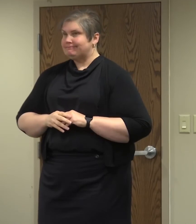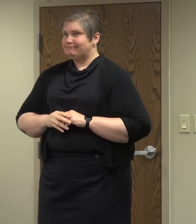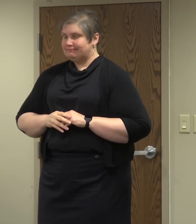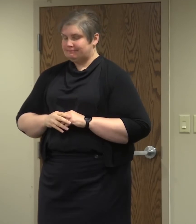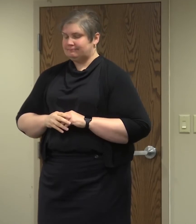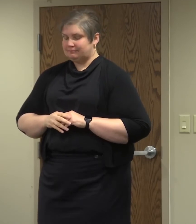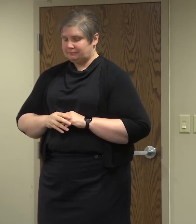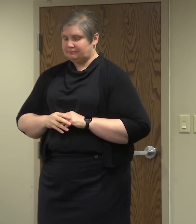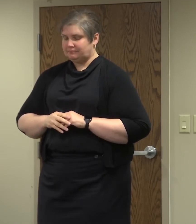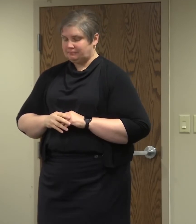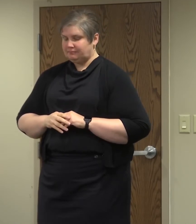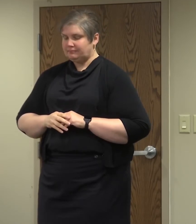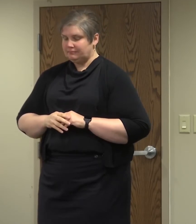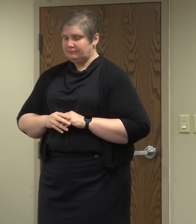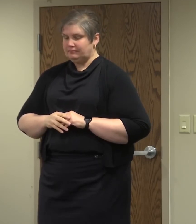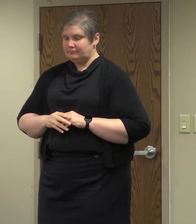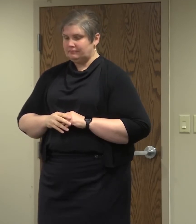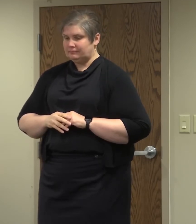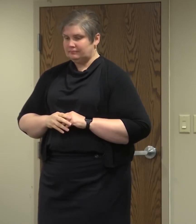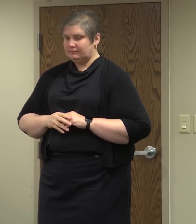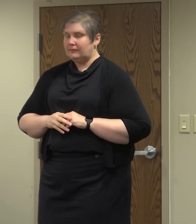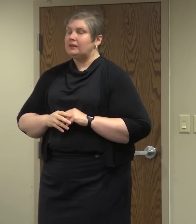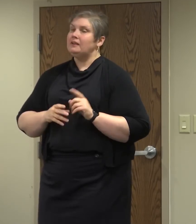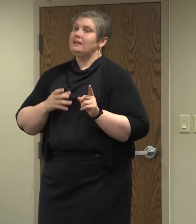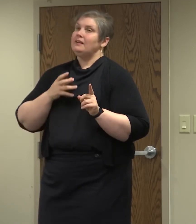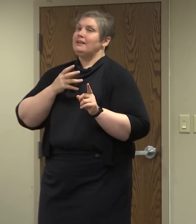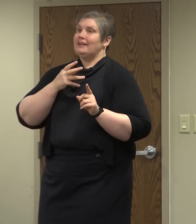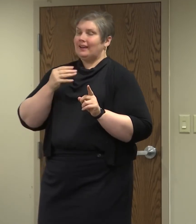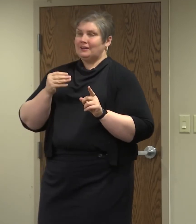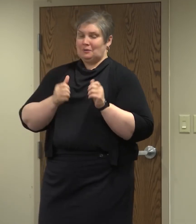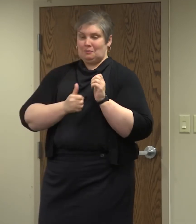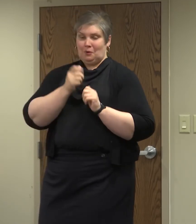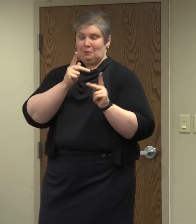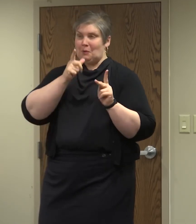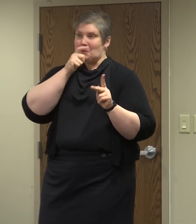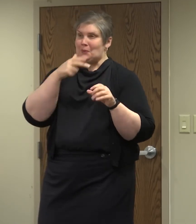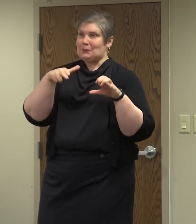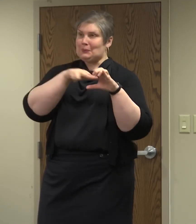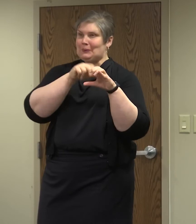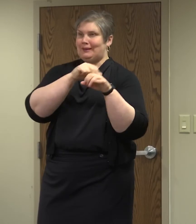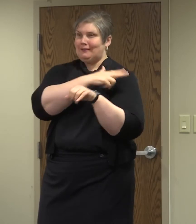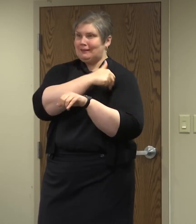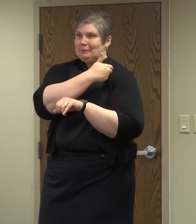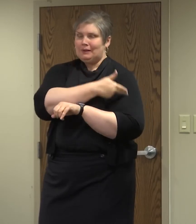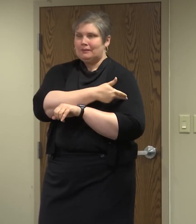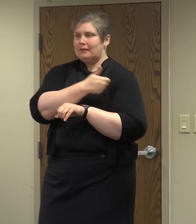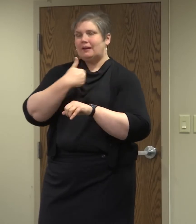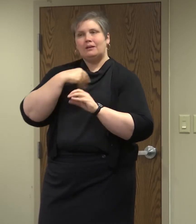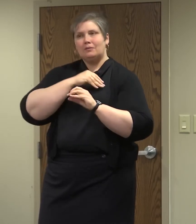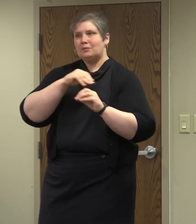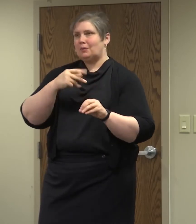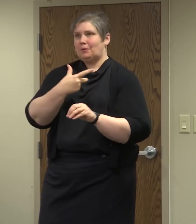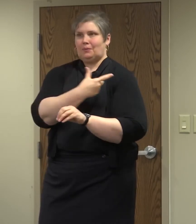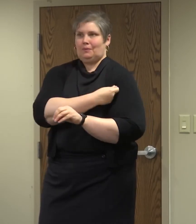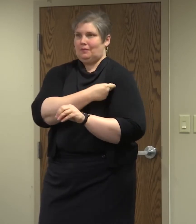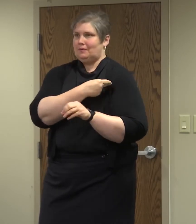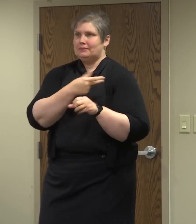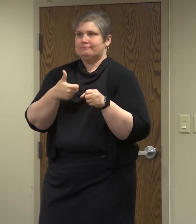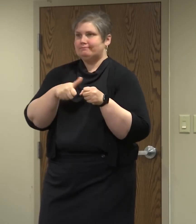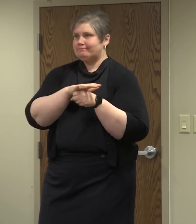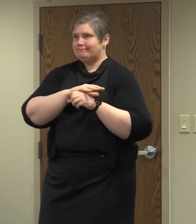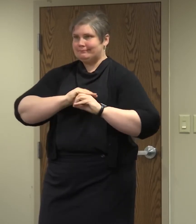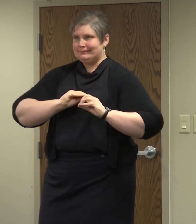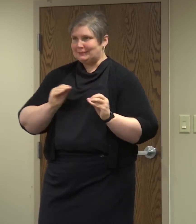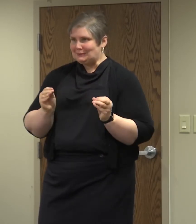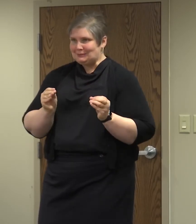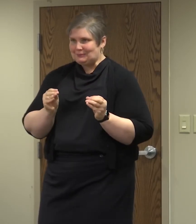as Dr. Bartlett alluded to, have been unvaccinated. Currently, when we look at our data, and we really looked at data going back